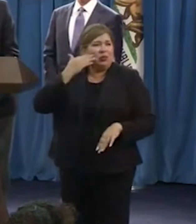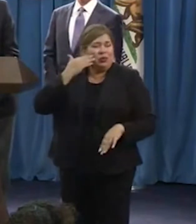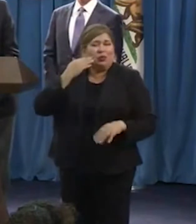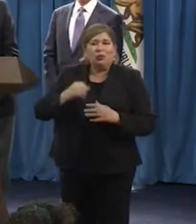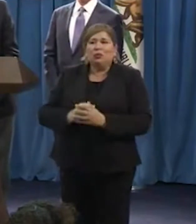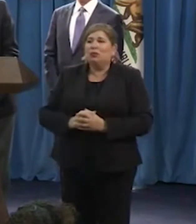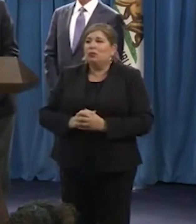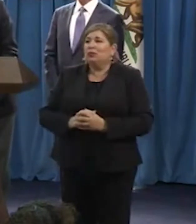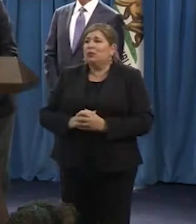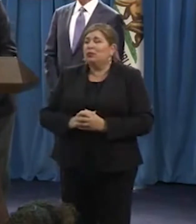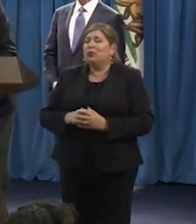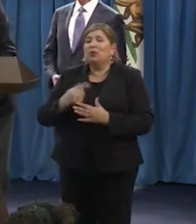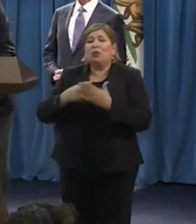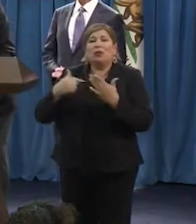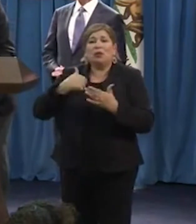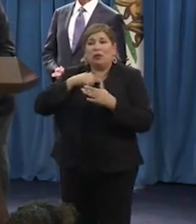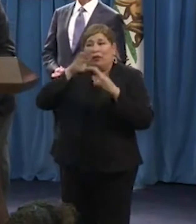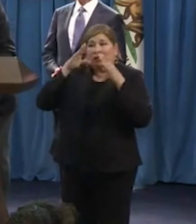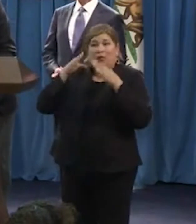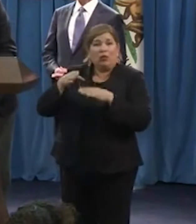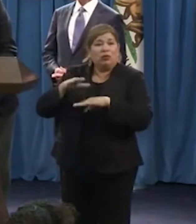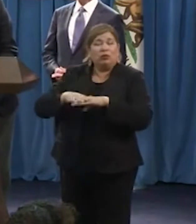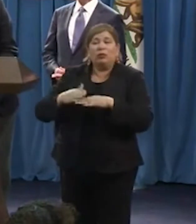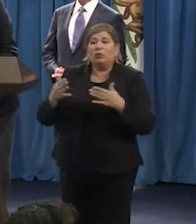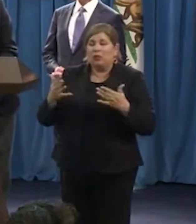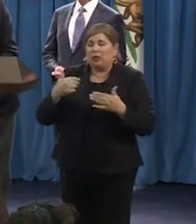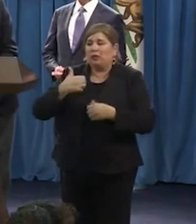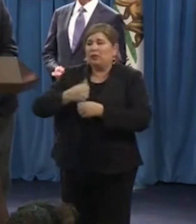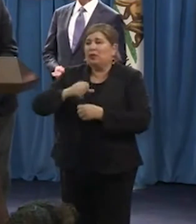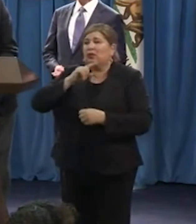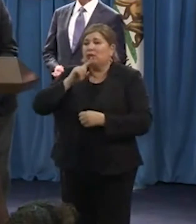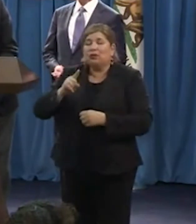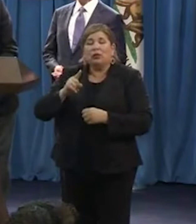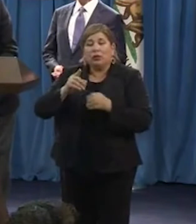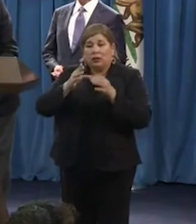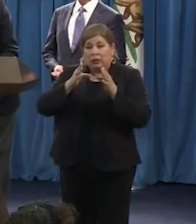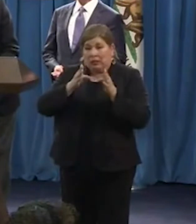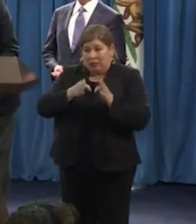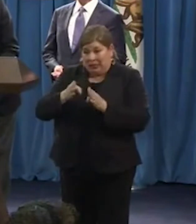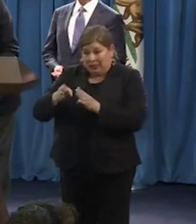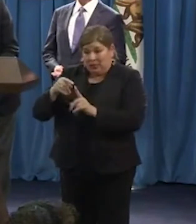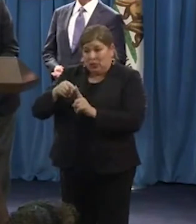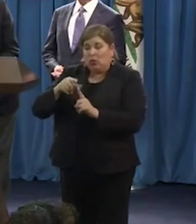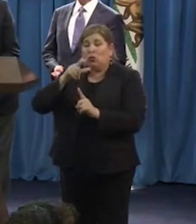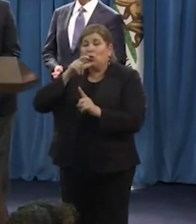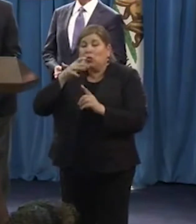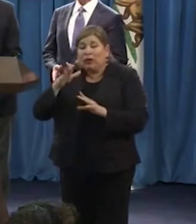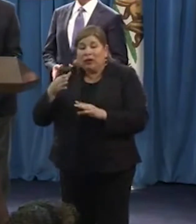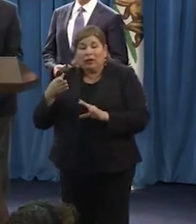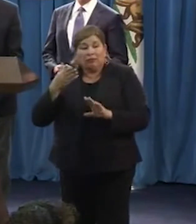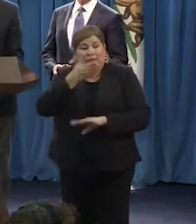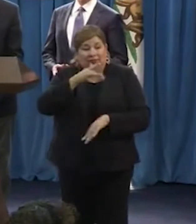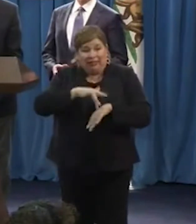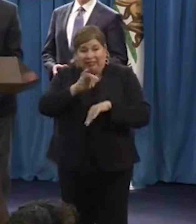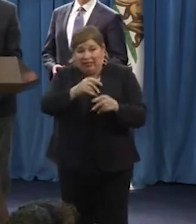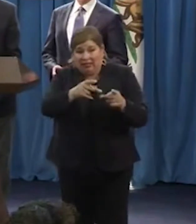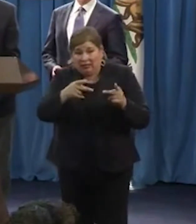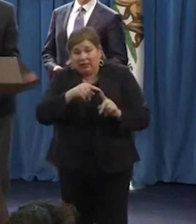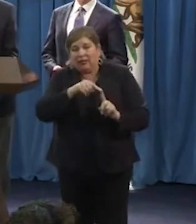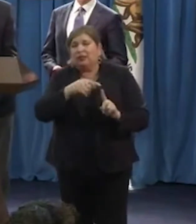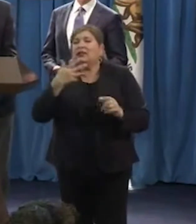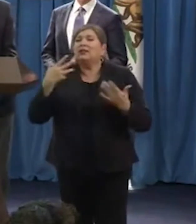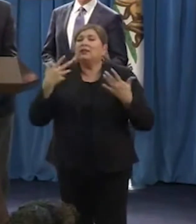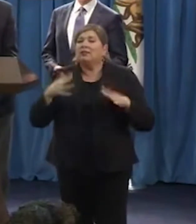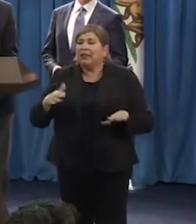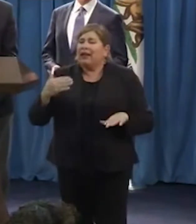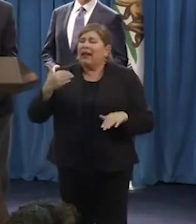what we are certainly focused on is ensuring that people who have been in that facility are given all the guidance that they